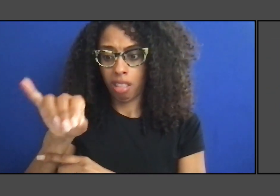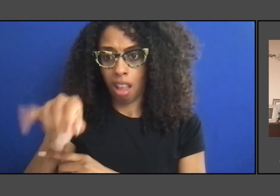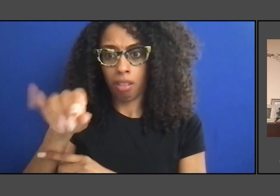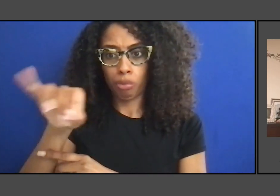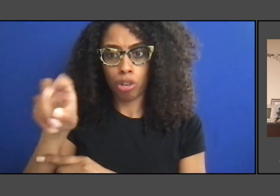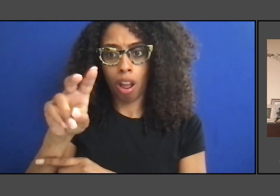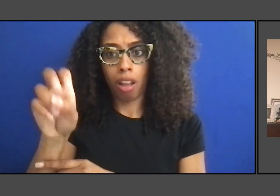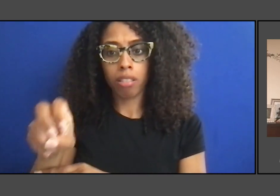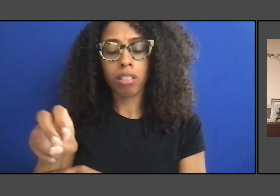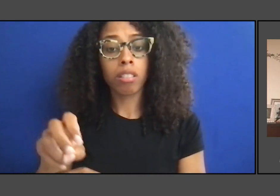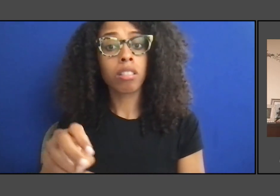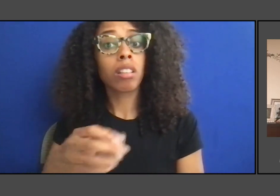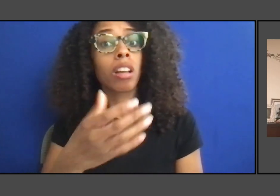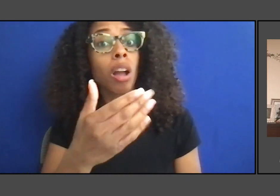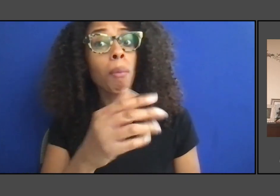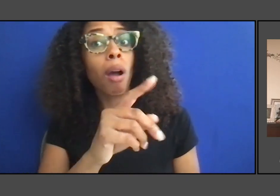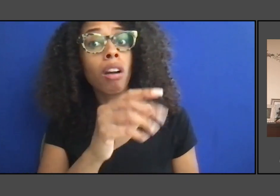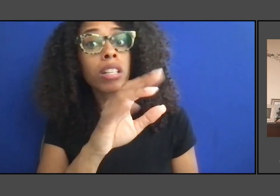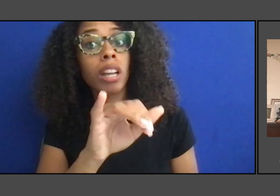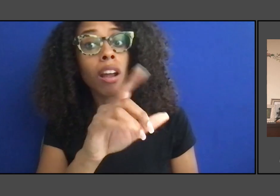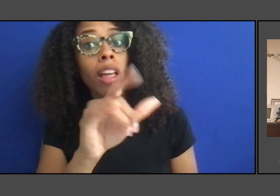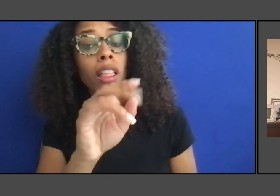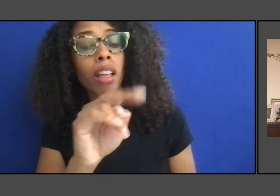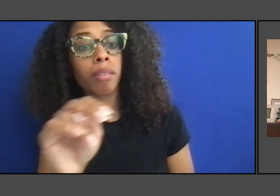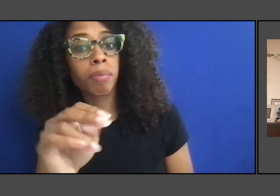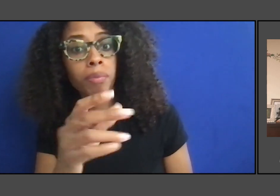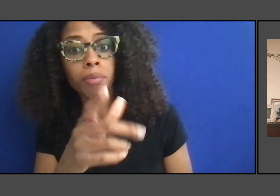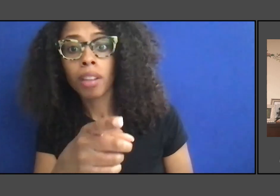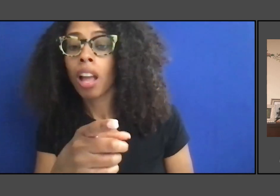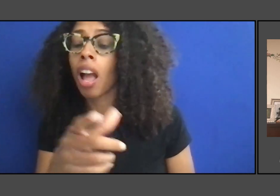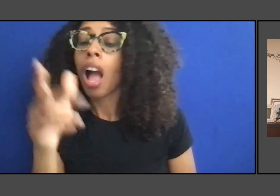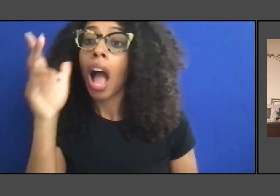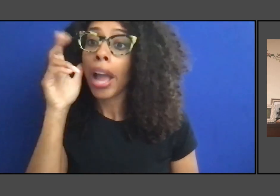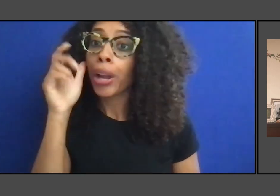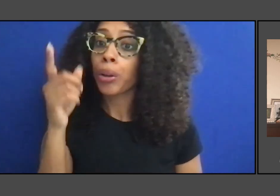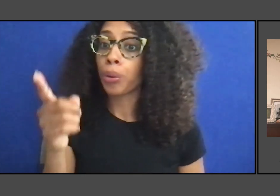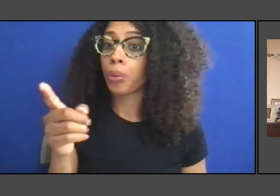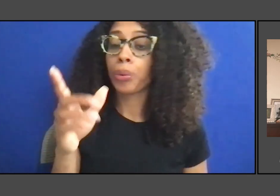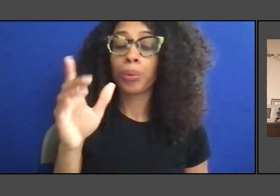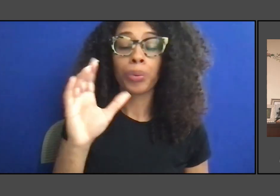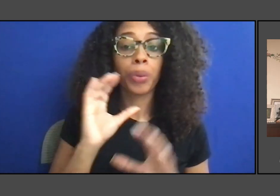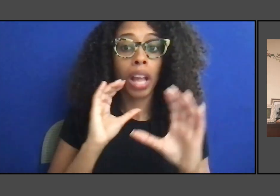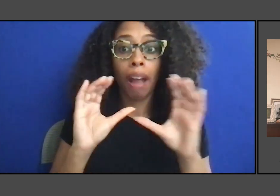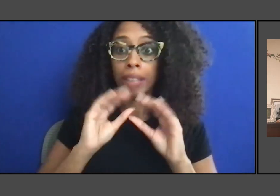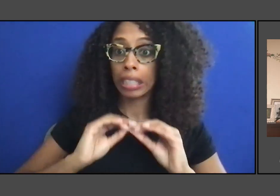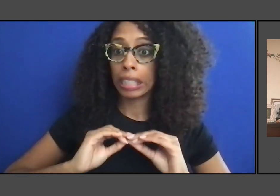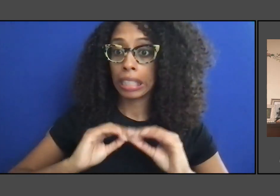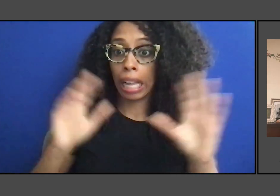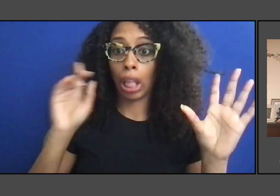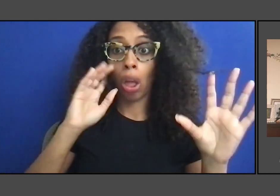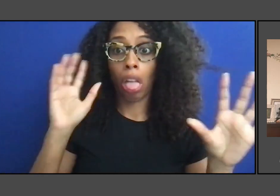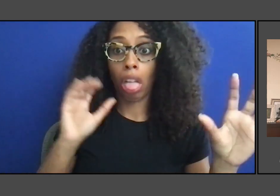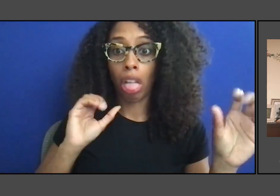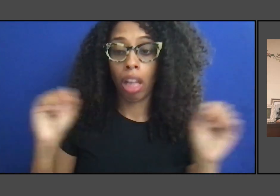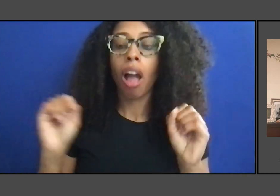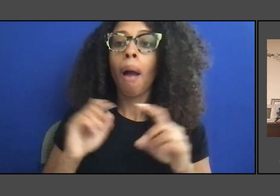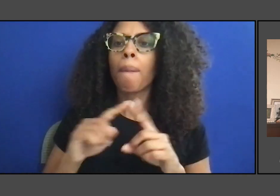that conversation loud and clear, but it still makes me feel